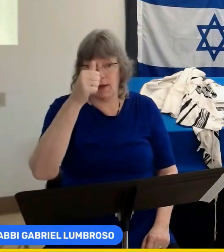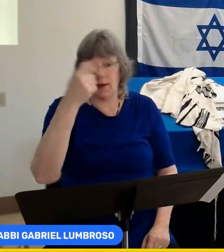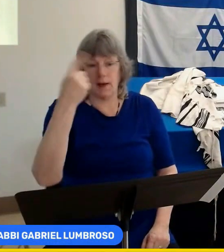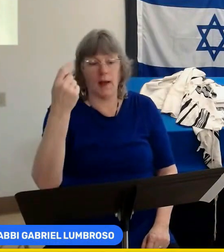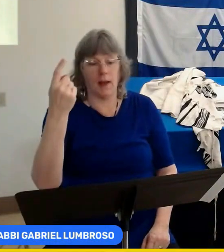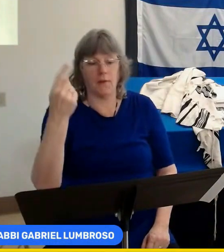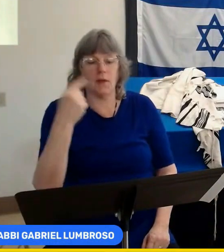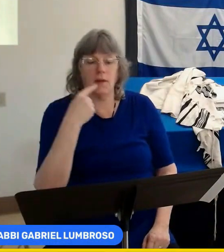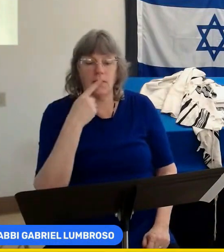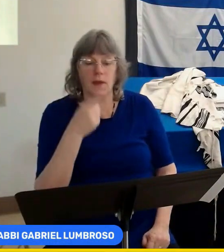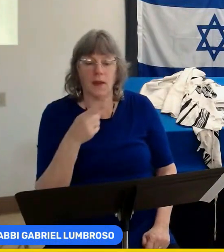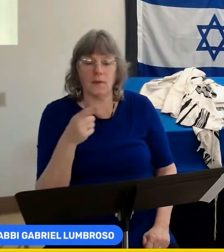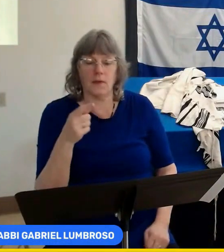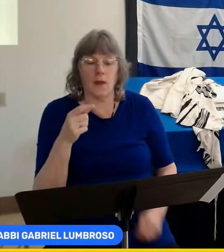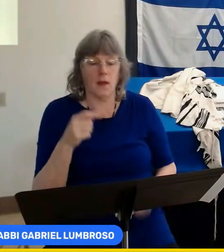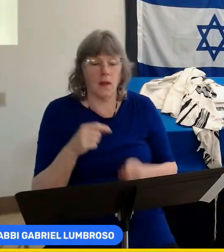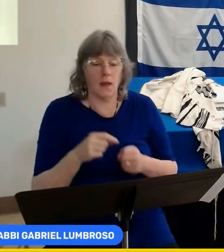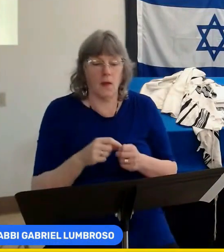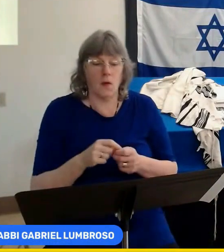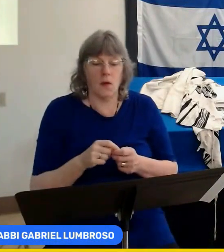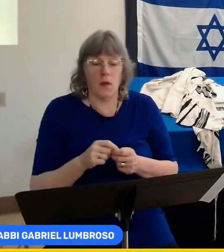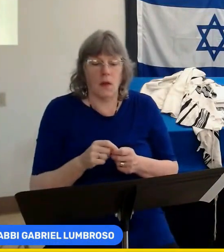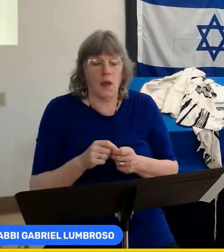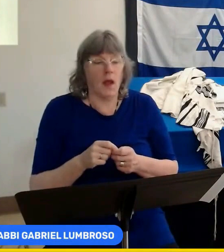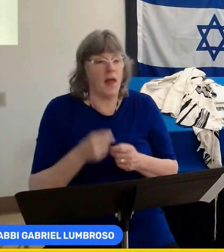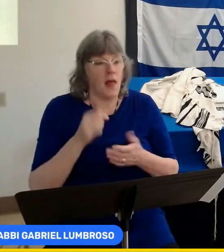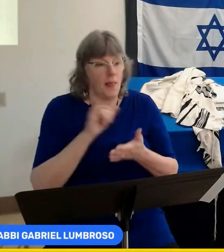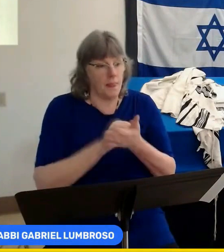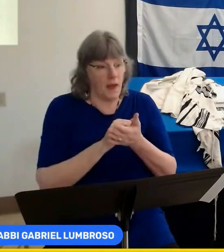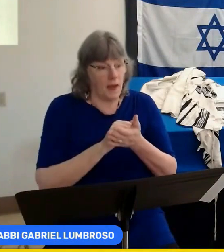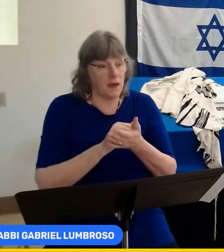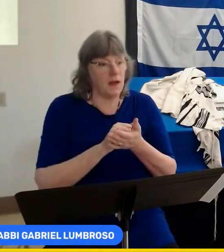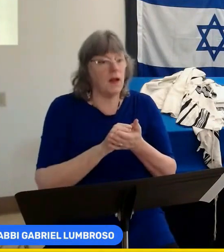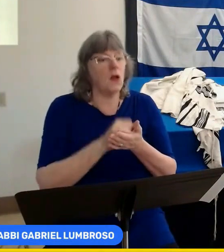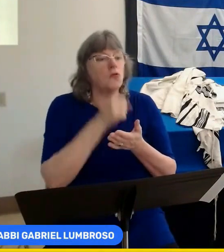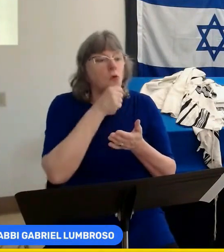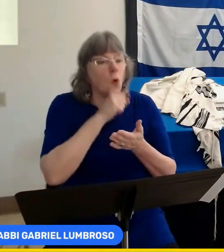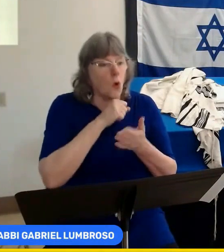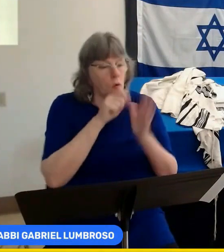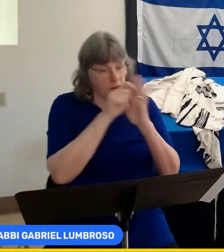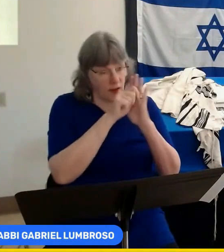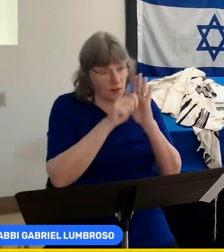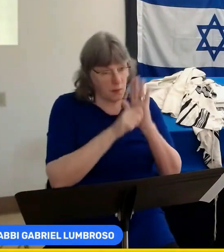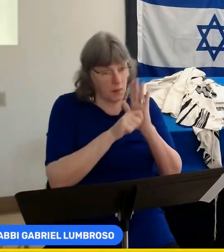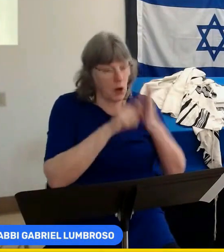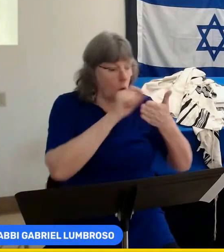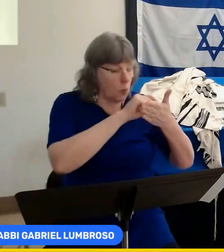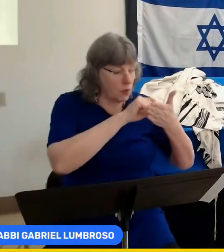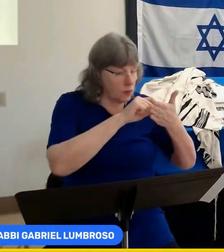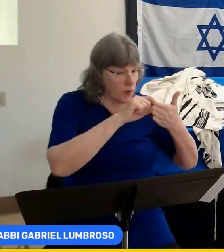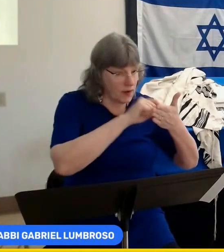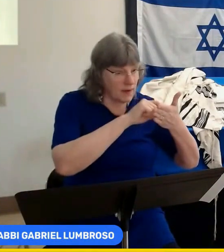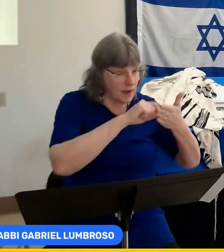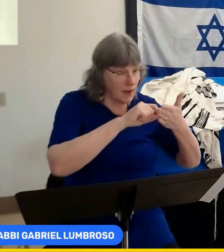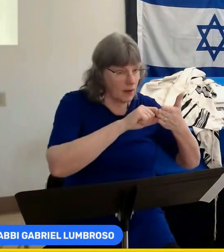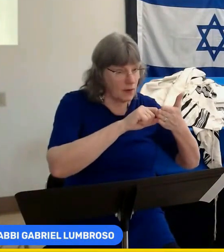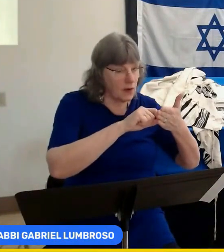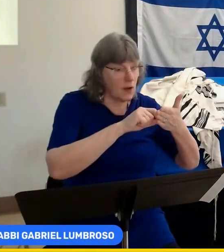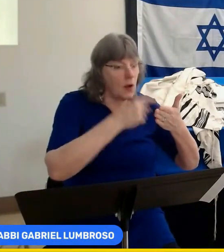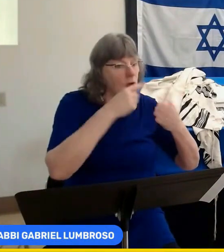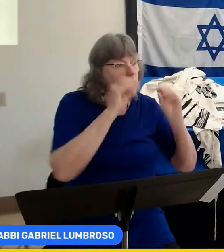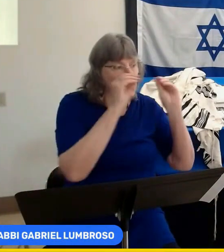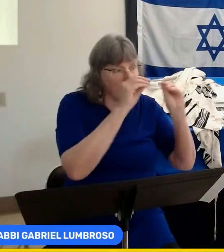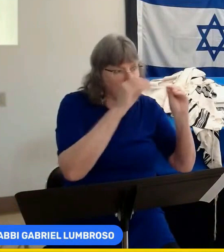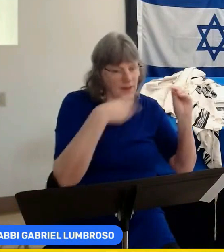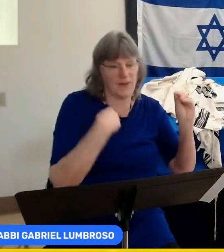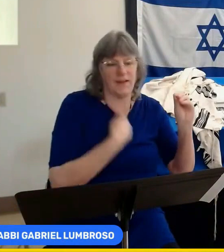prefigurative historical events, and they were written down as a warning to us who are living in the hour of the Yemen. That's Paul